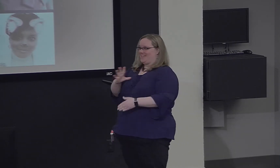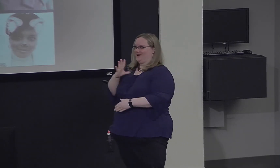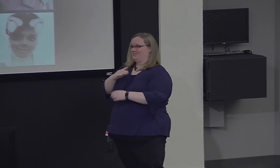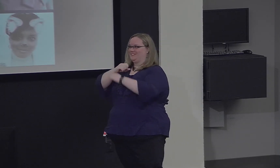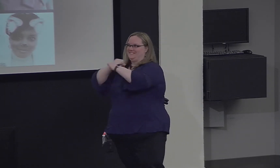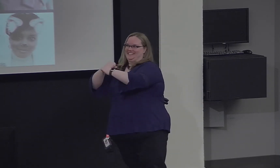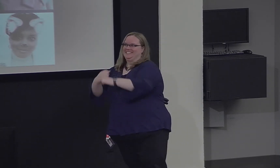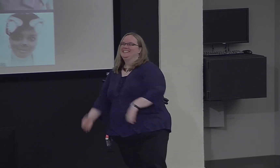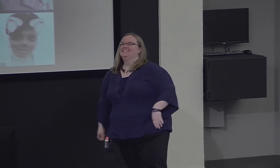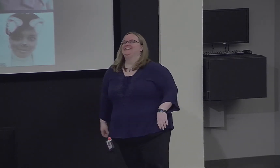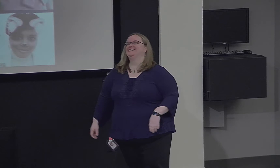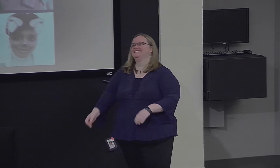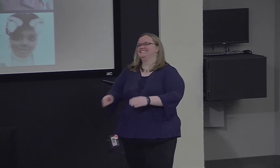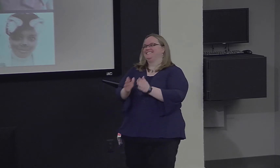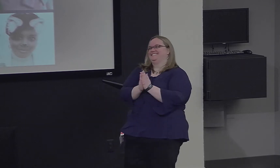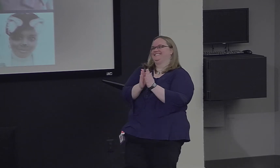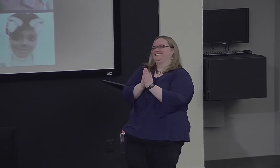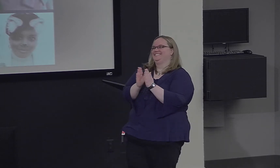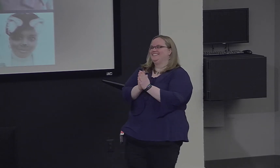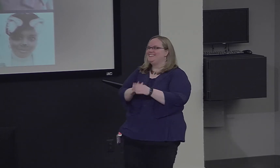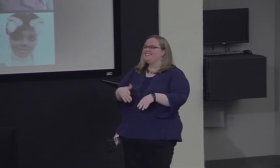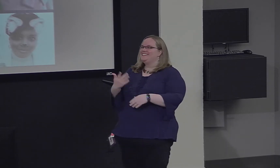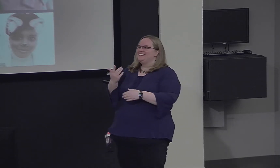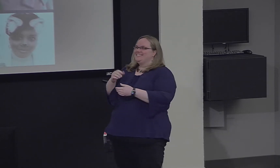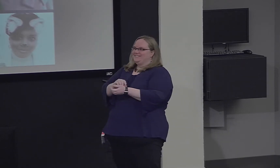we get to watch a dissertation defense before it's actually defended.